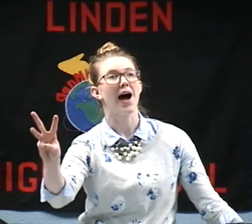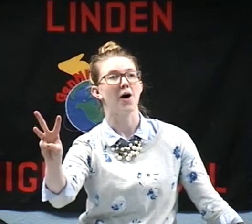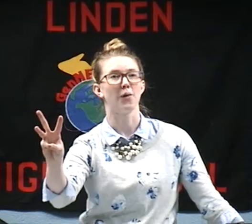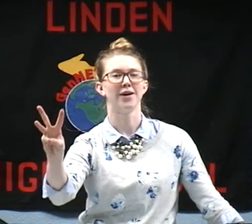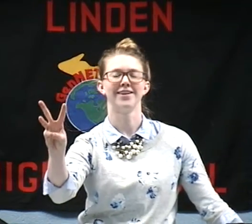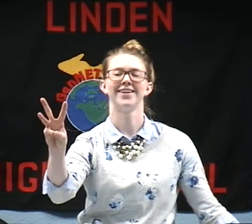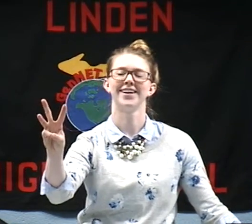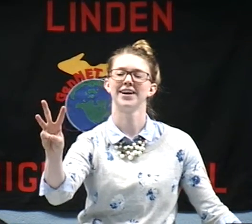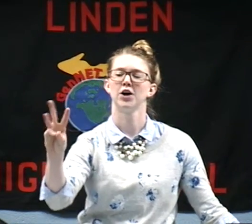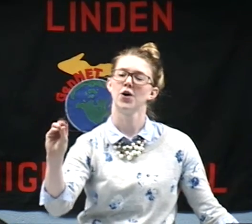Wow.